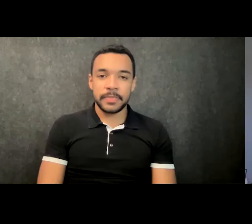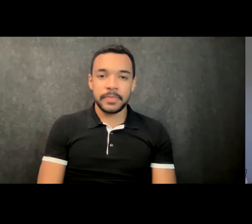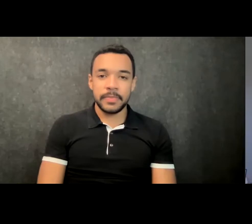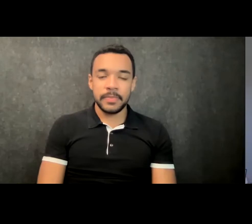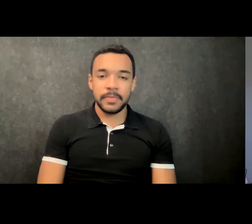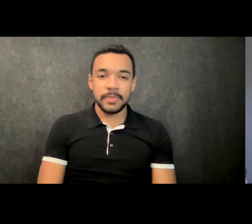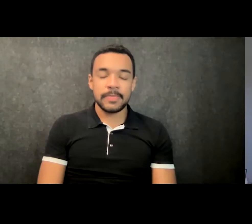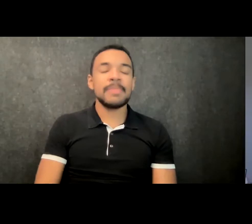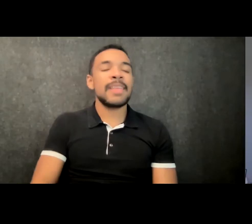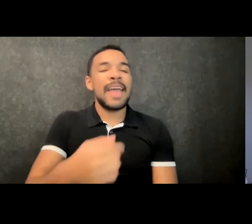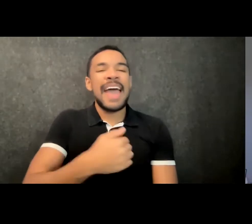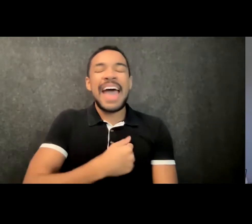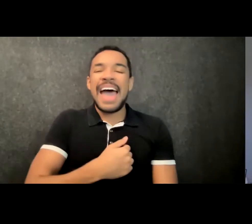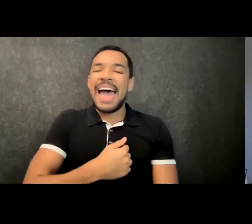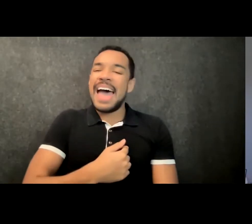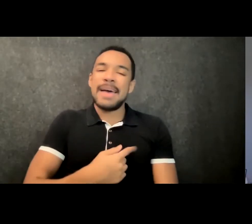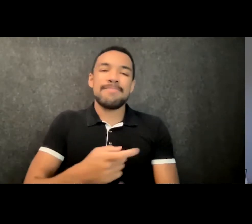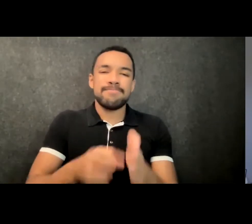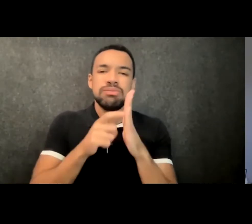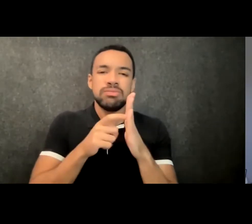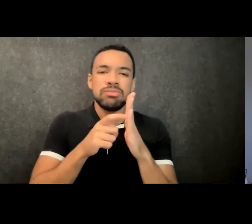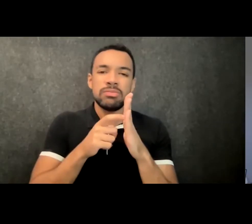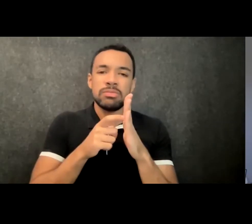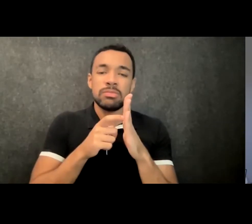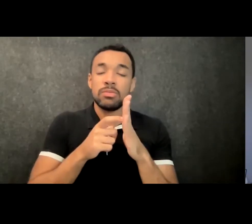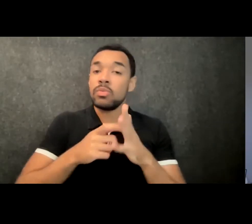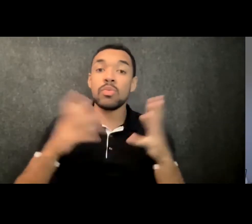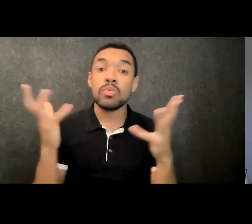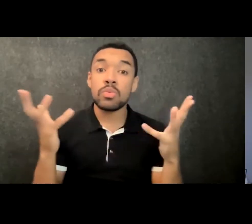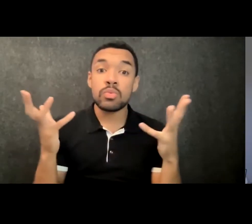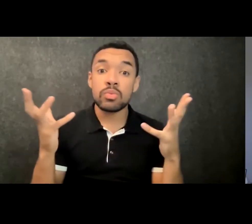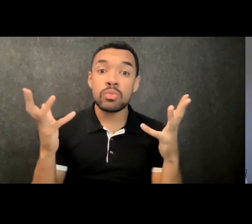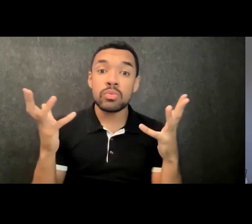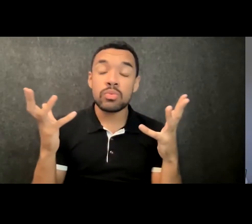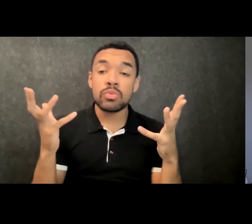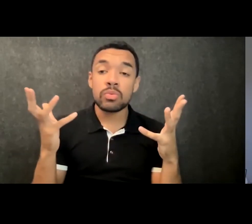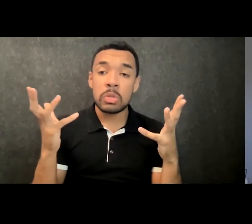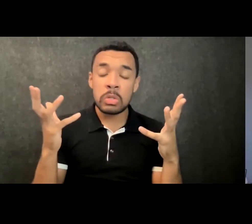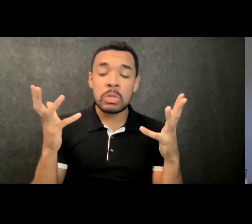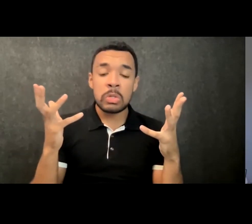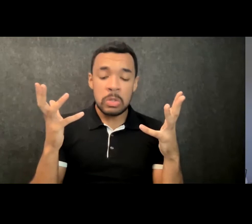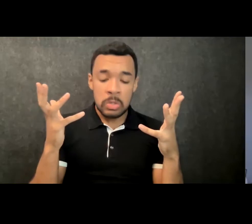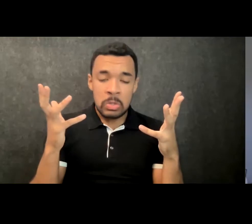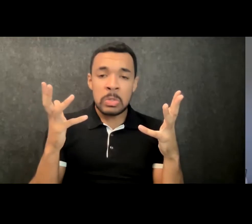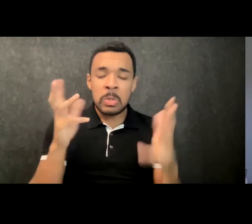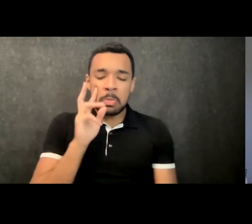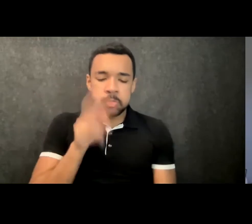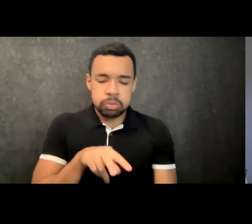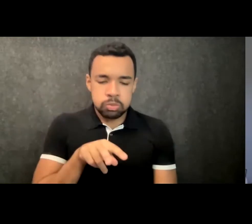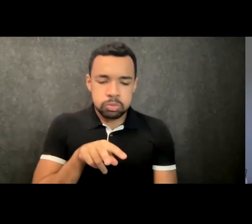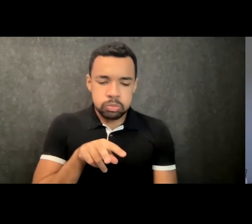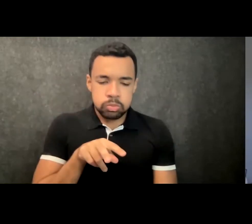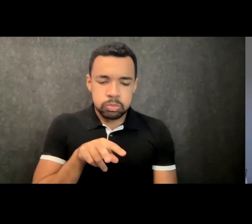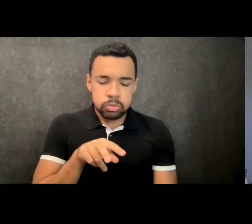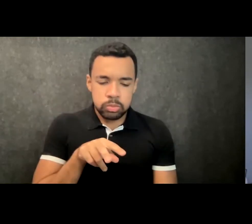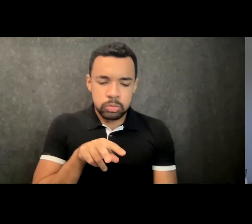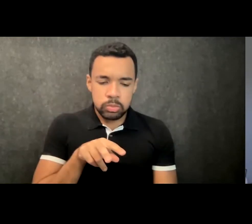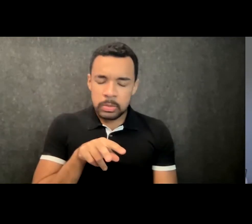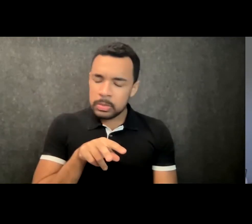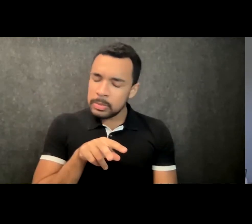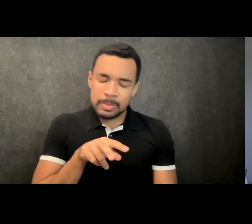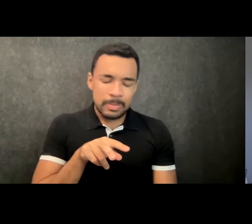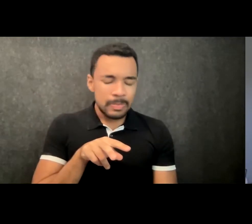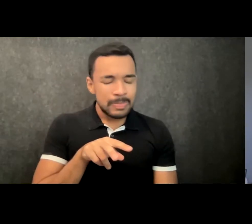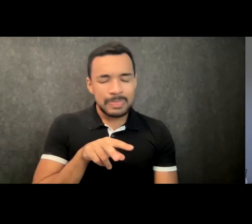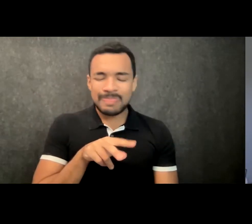I insist upon myself. Stare down the crab barrel, say, I know